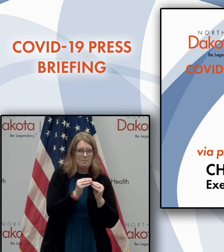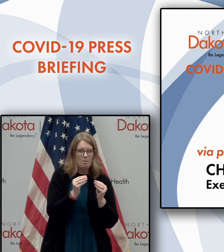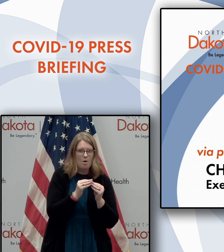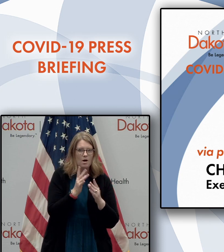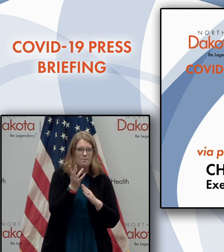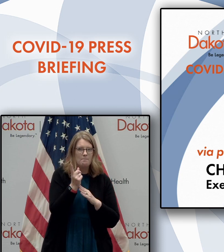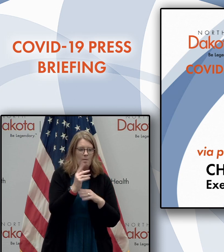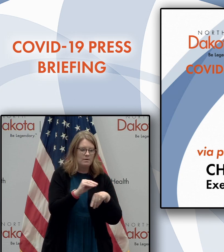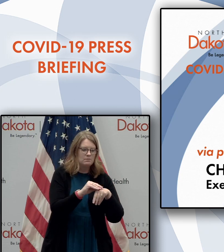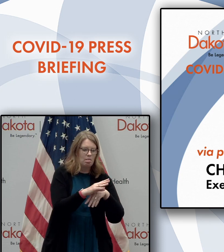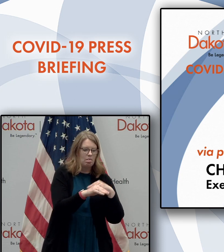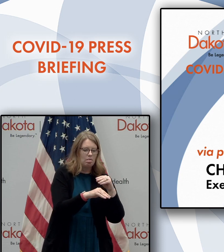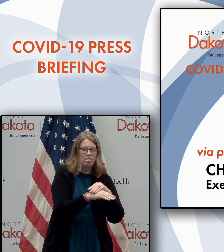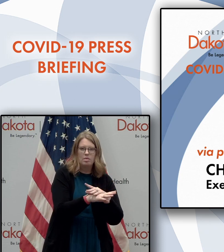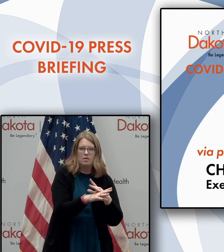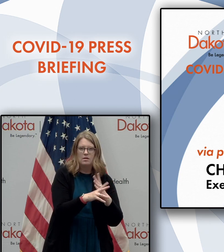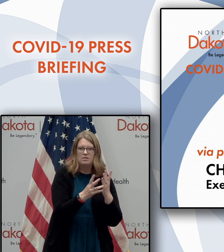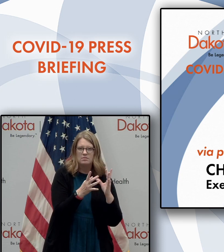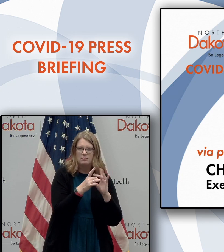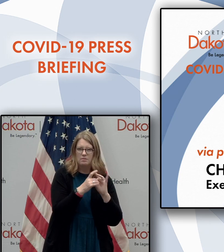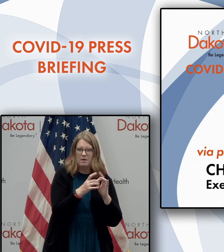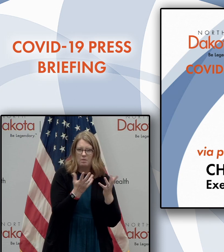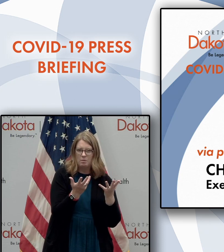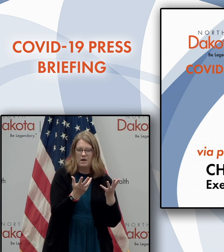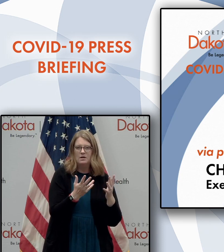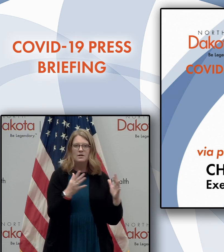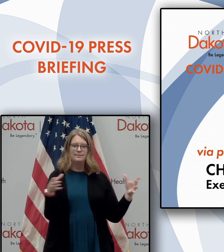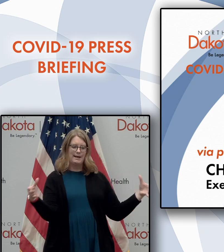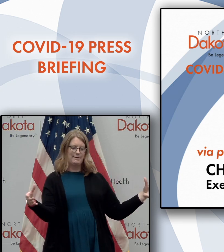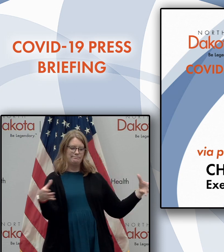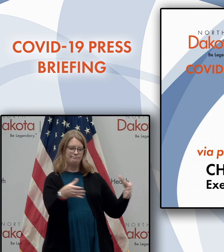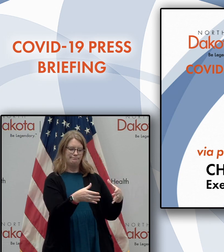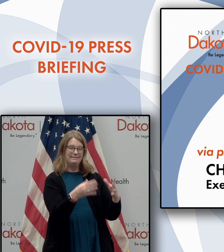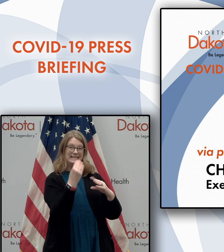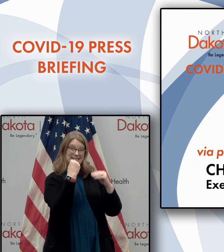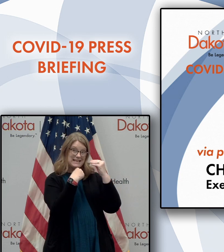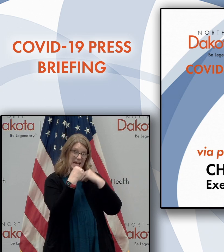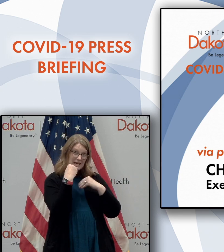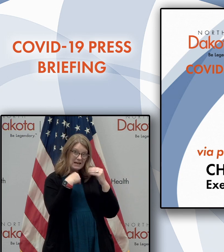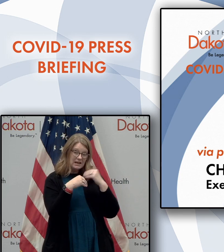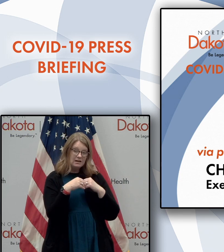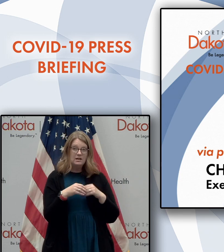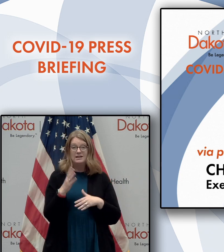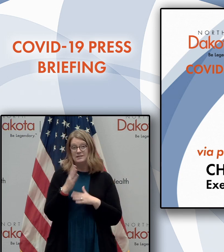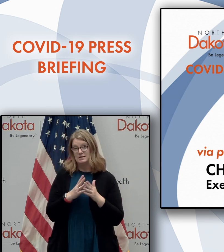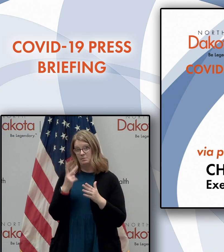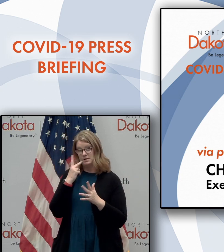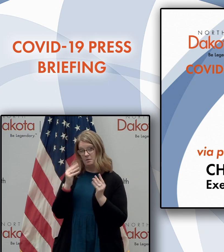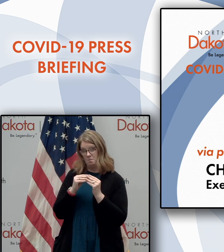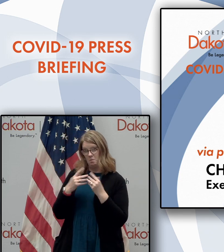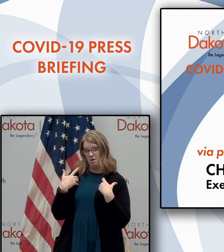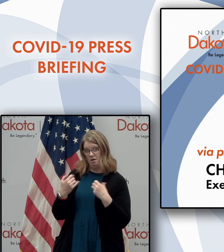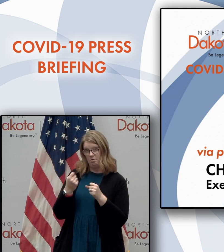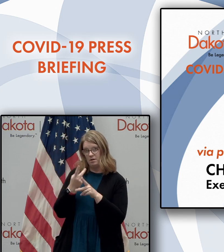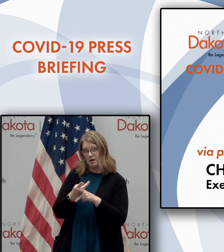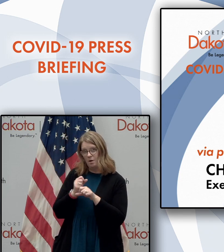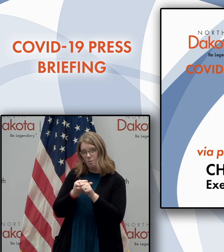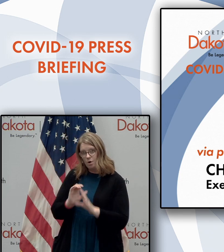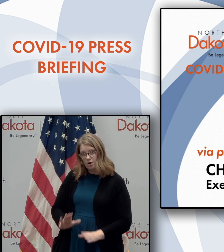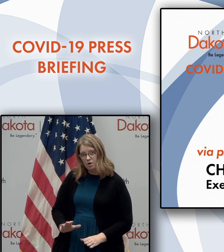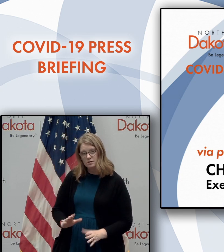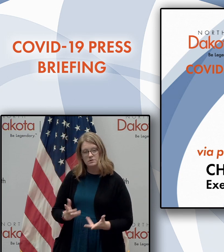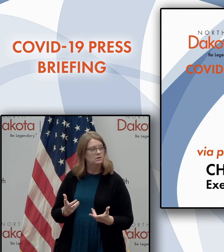moments due to congregate dining, and some are seeing it more to healthcare workers. So we're continuing to work with